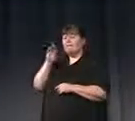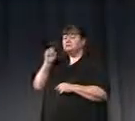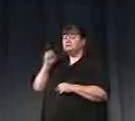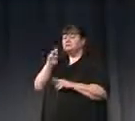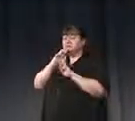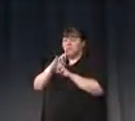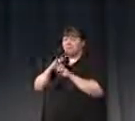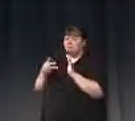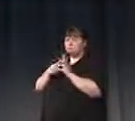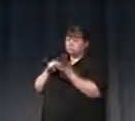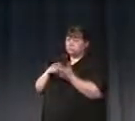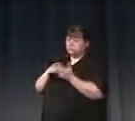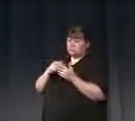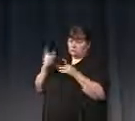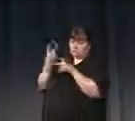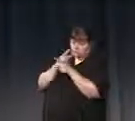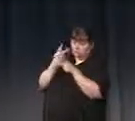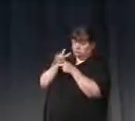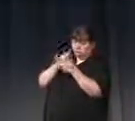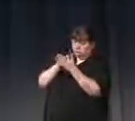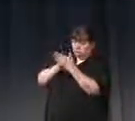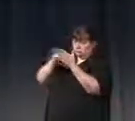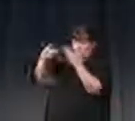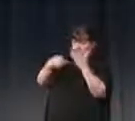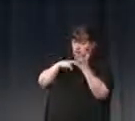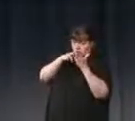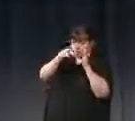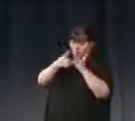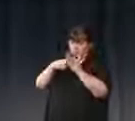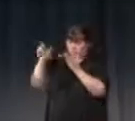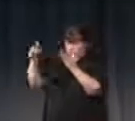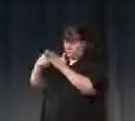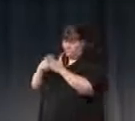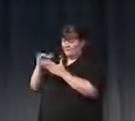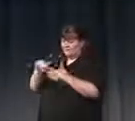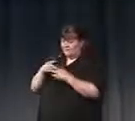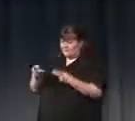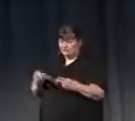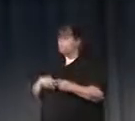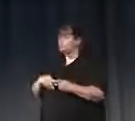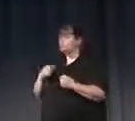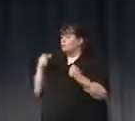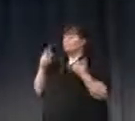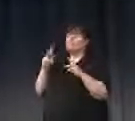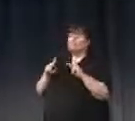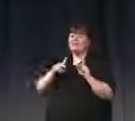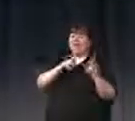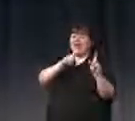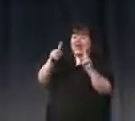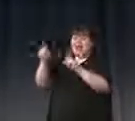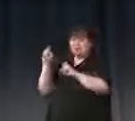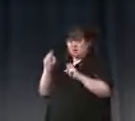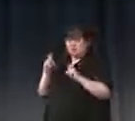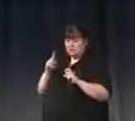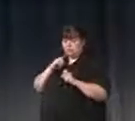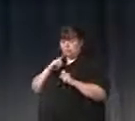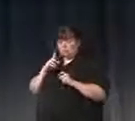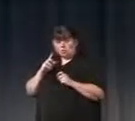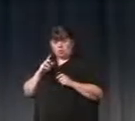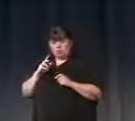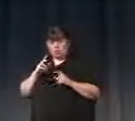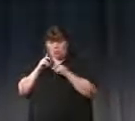of the reverberation in that particular space. So we had a bunch of people participate in a survey. So the goal here was to actually sample